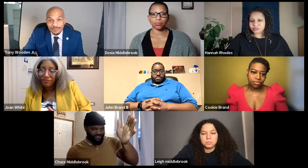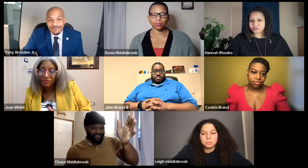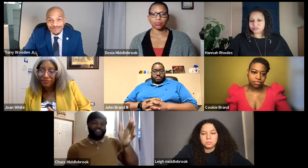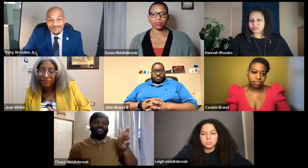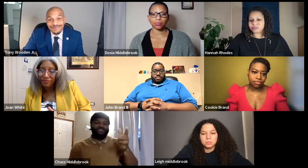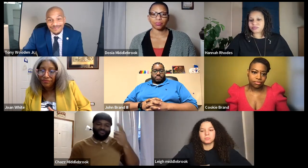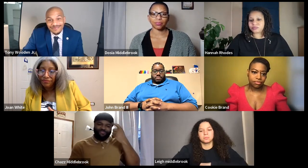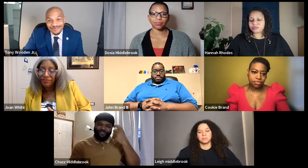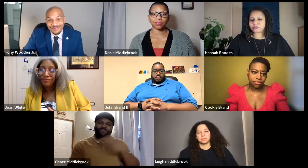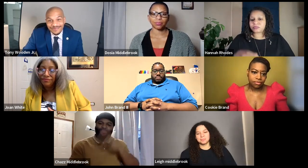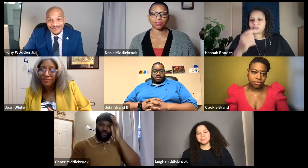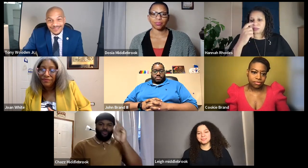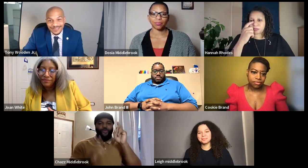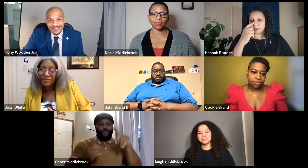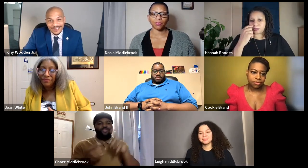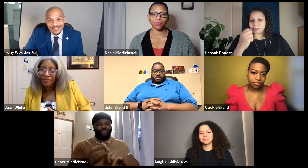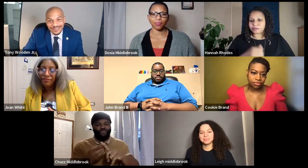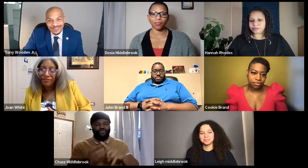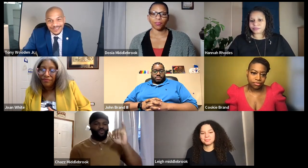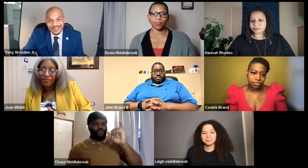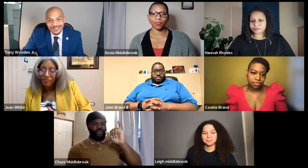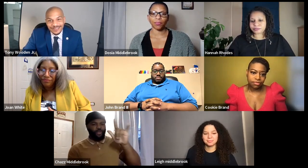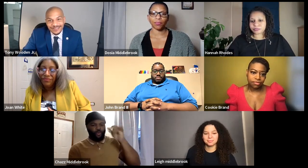specifically to see my grandfather